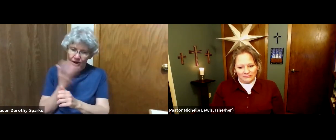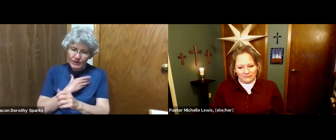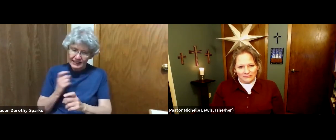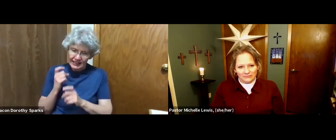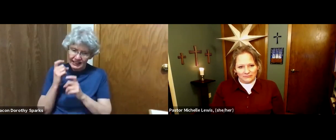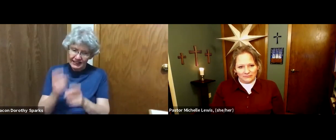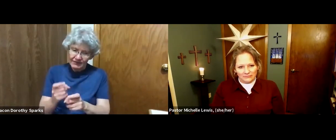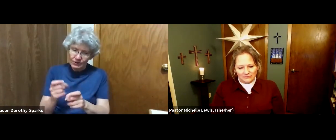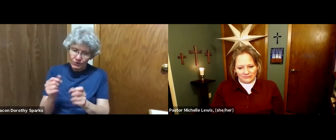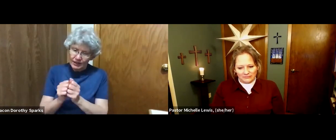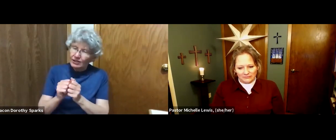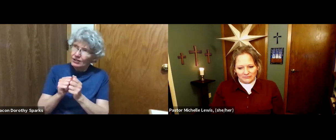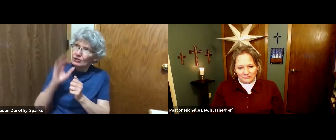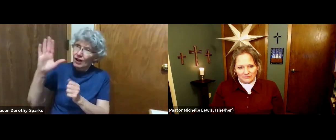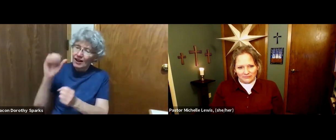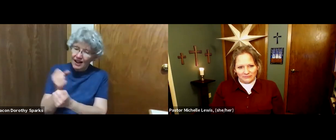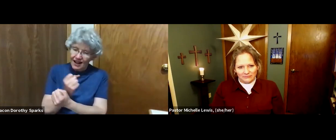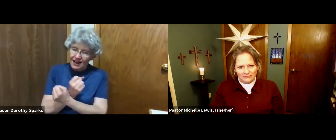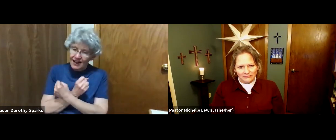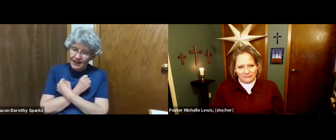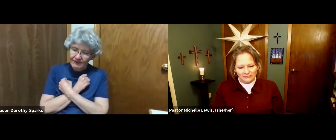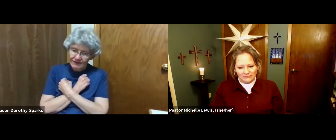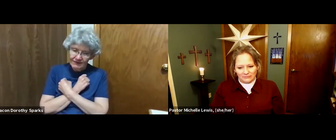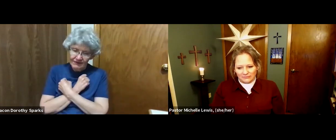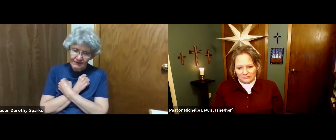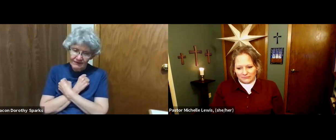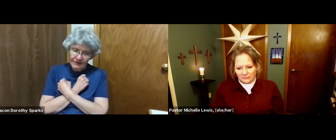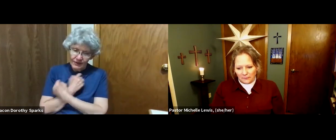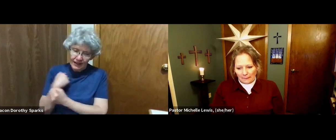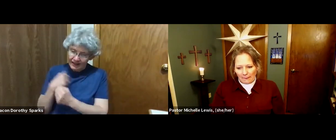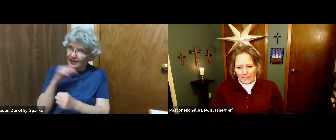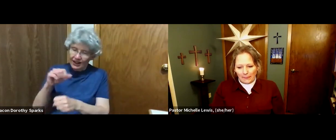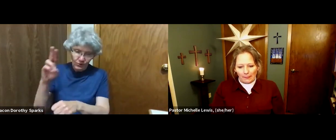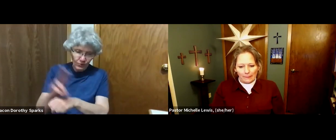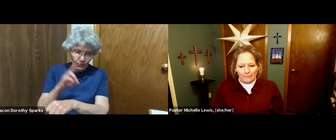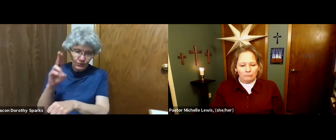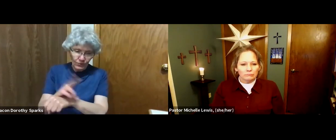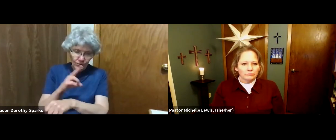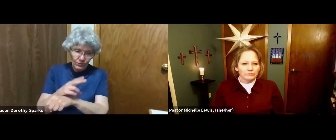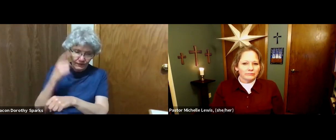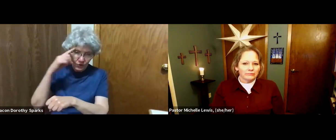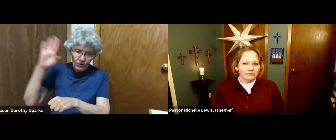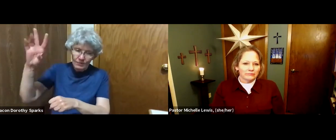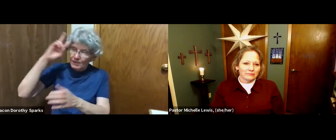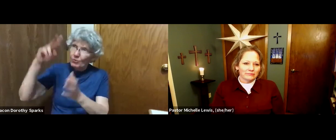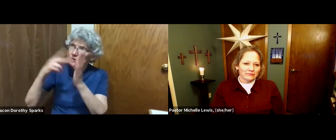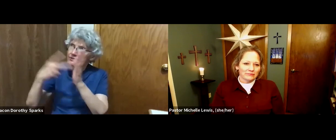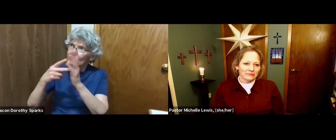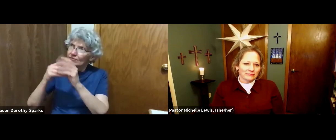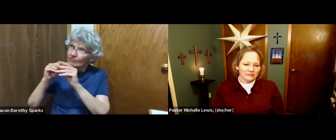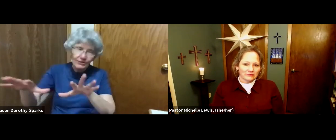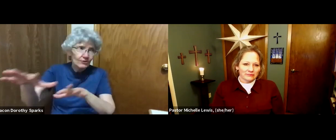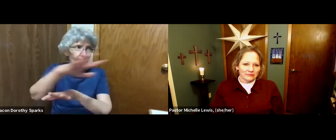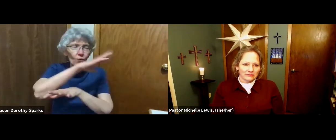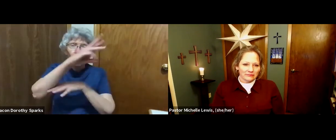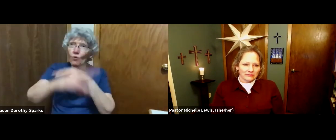peace, and generosity. Bless our gifts with your love so we use them for